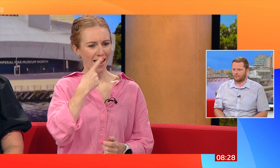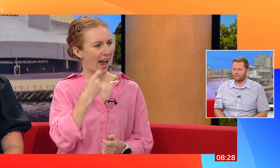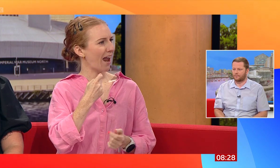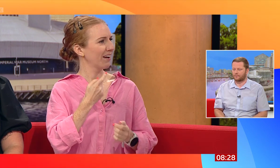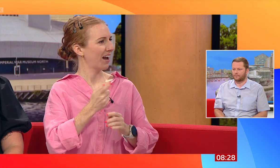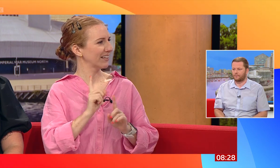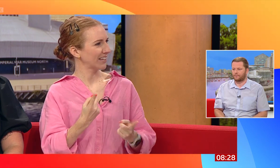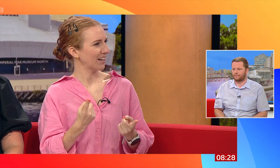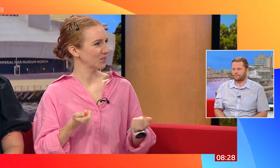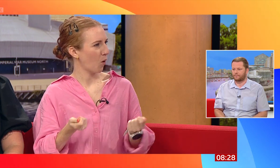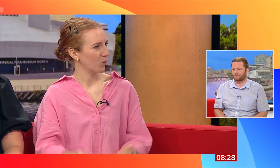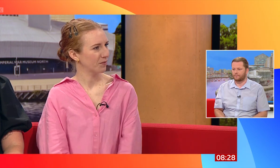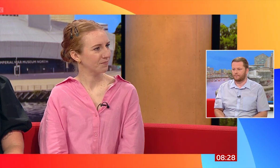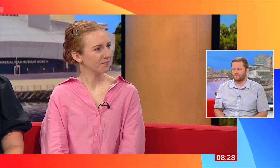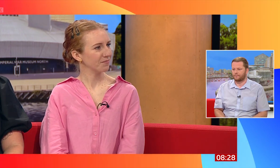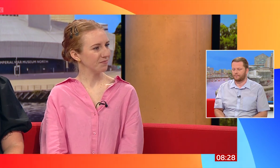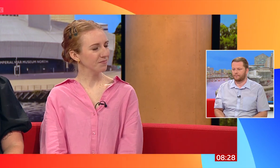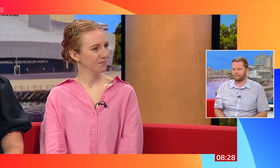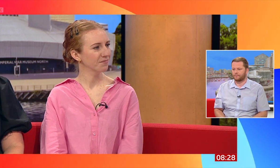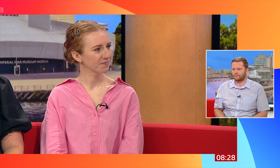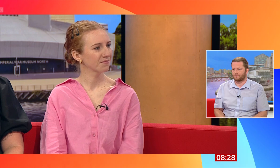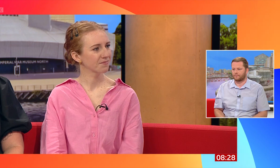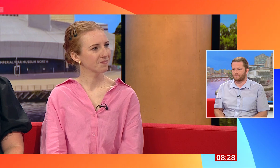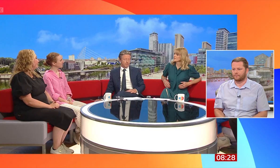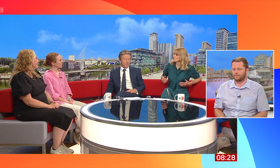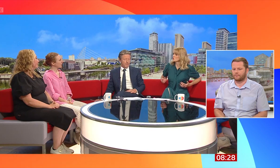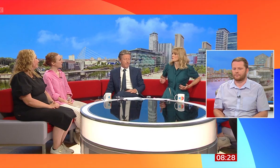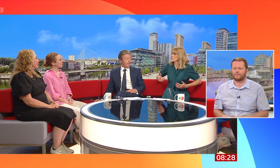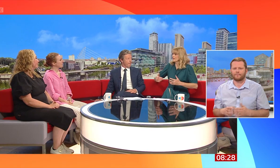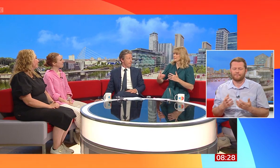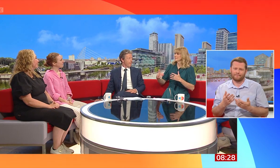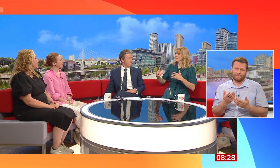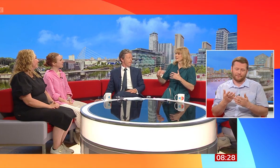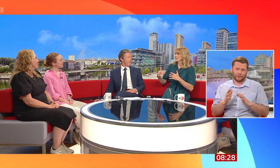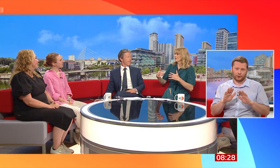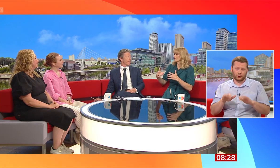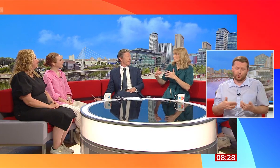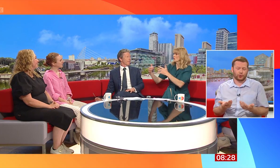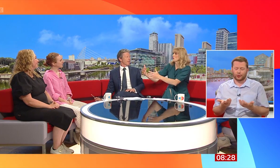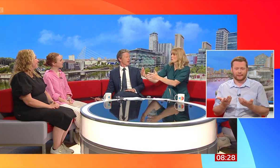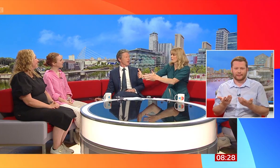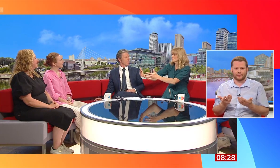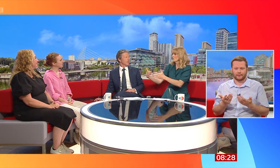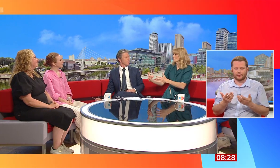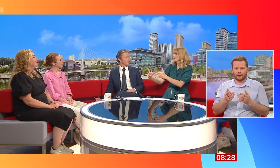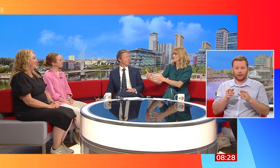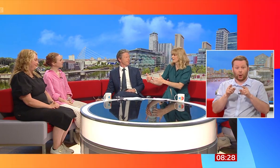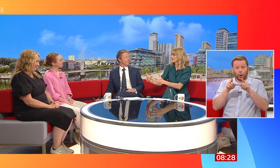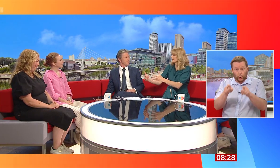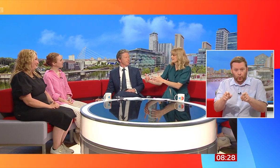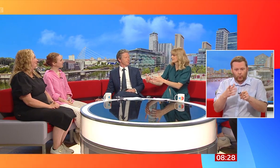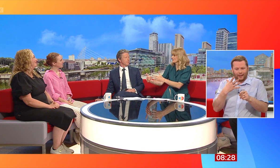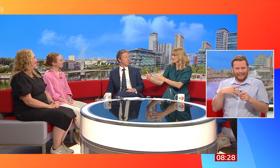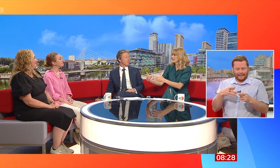of assumptions of what I can and can't do and what I can cope with. It shouldn't be that you have to move to fit